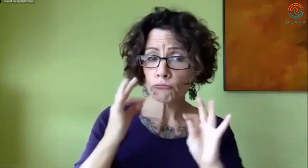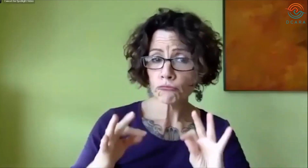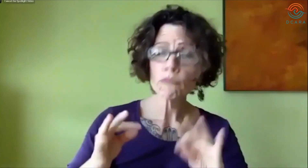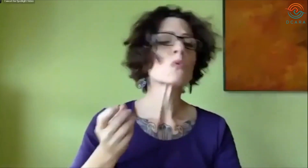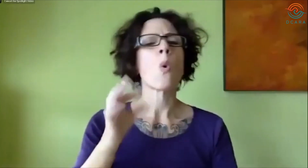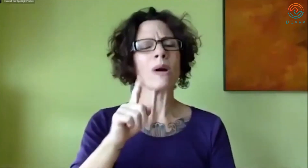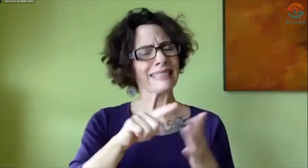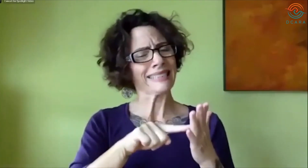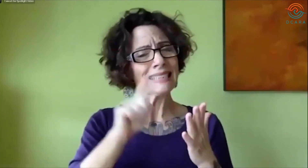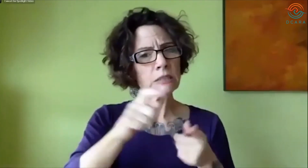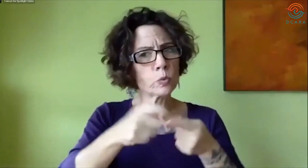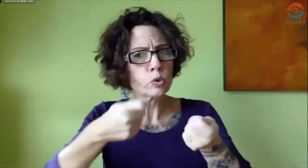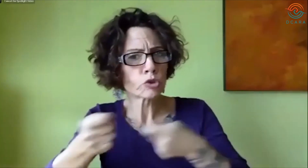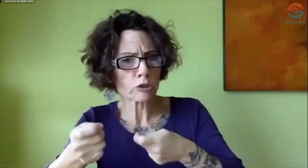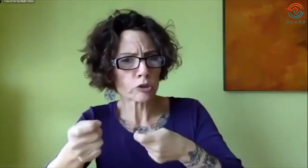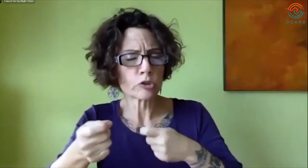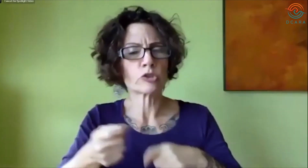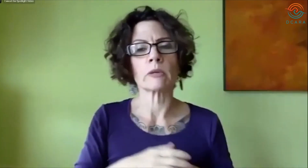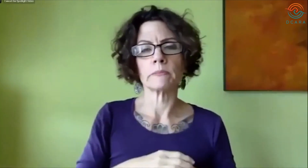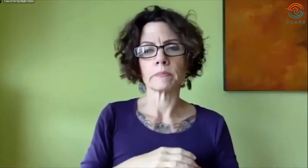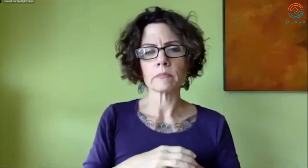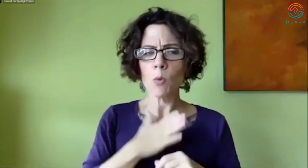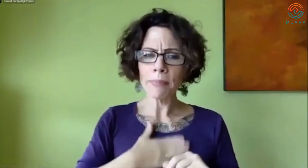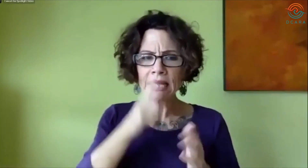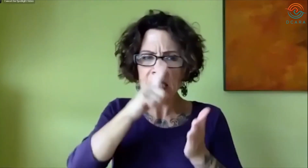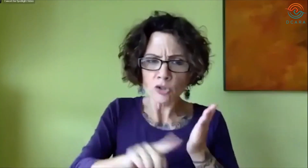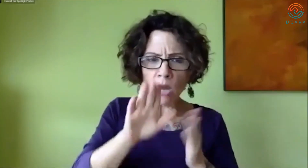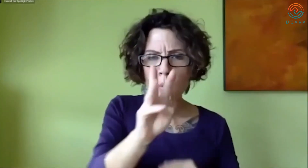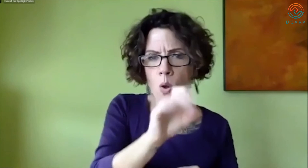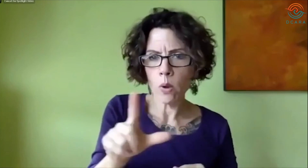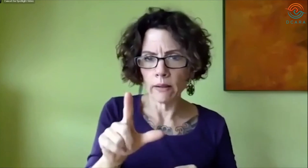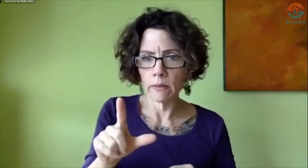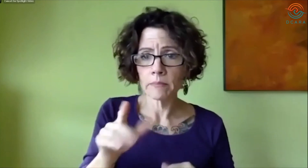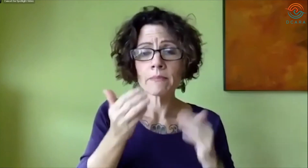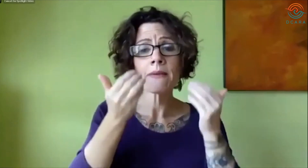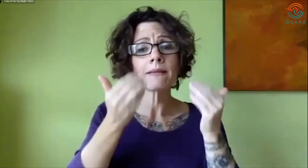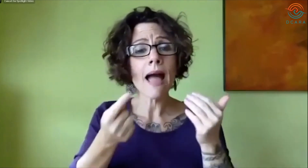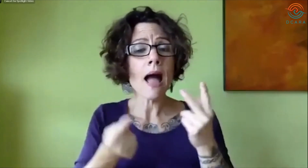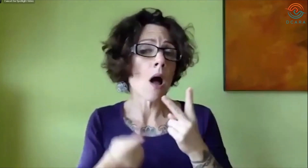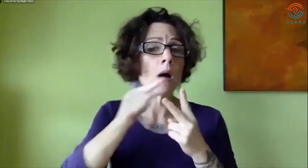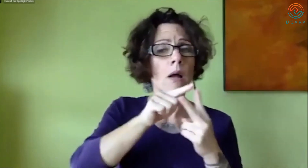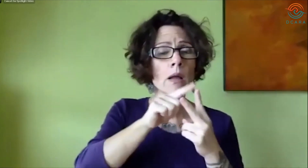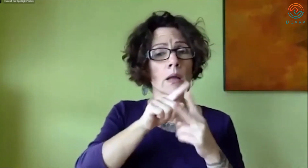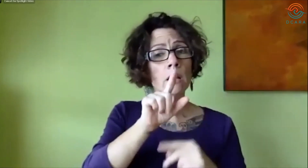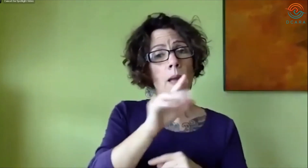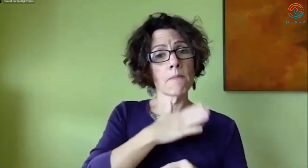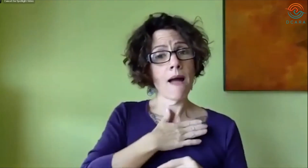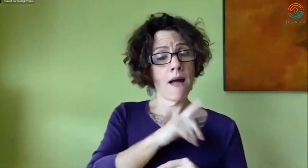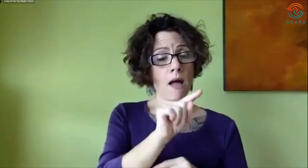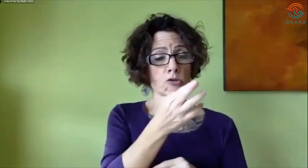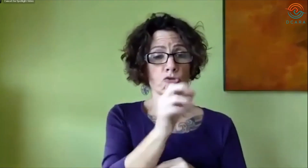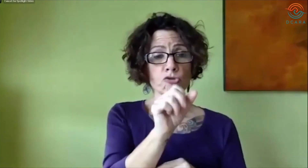it's important to look it over and make sure that everything is good, or if you need to change something.